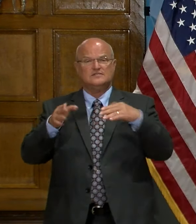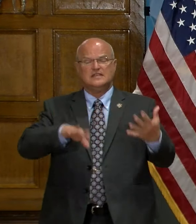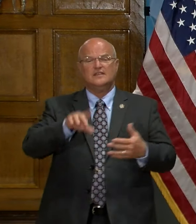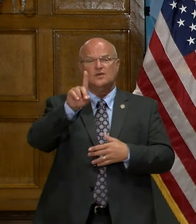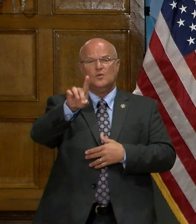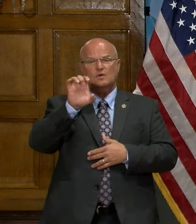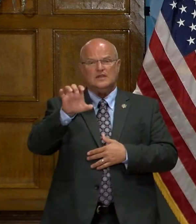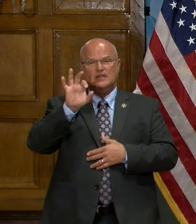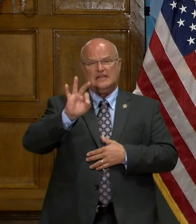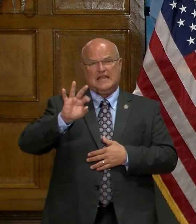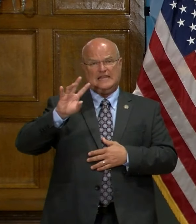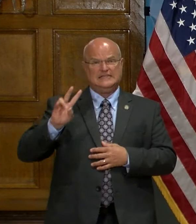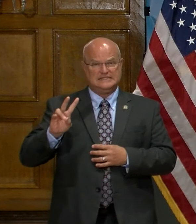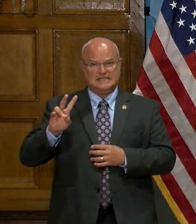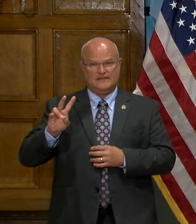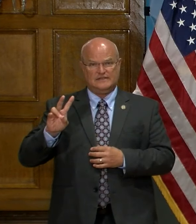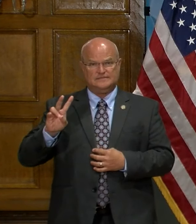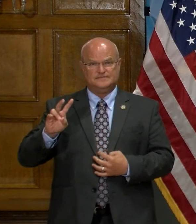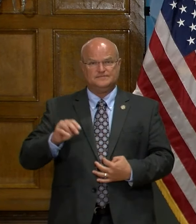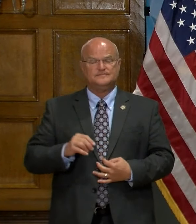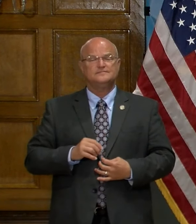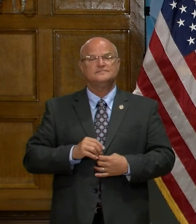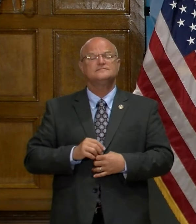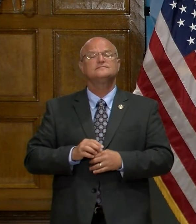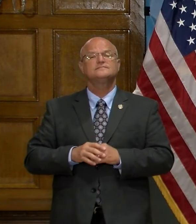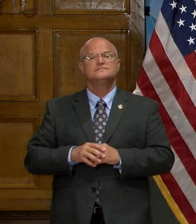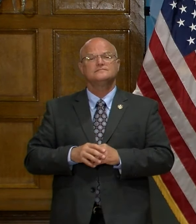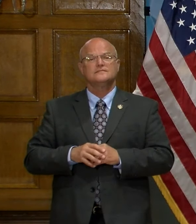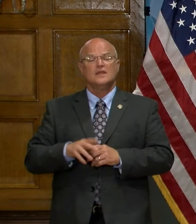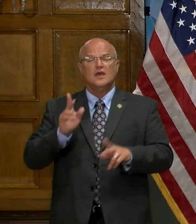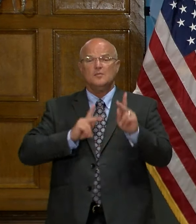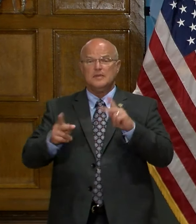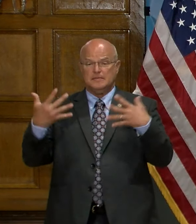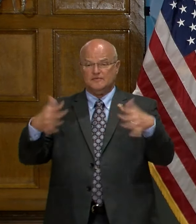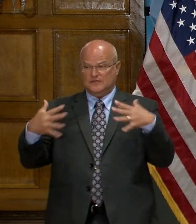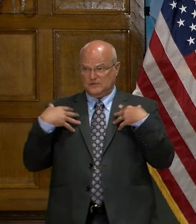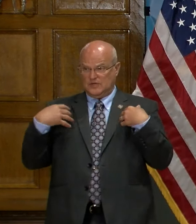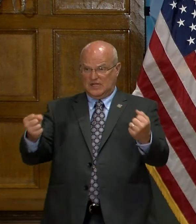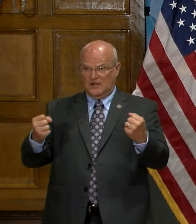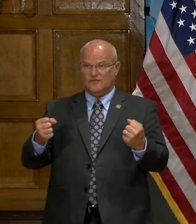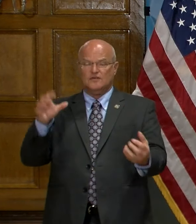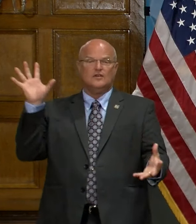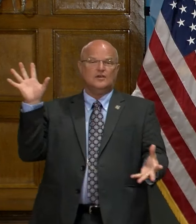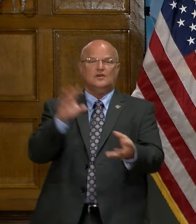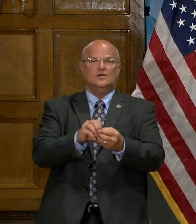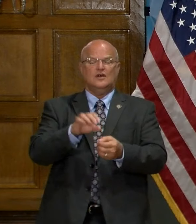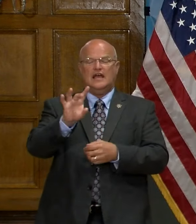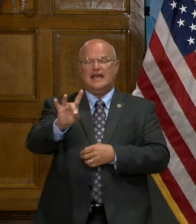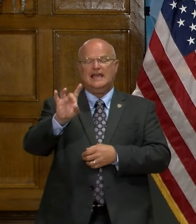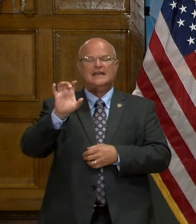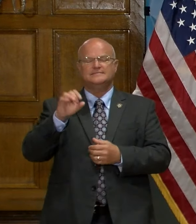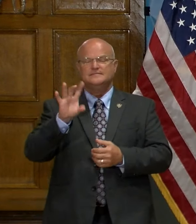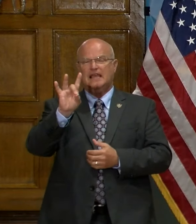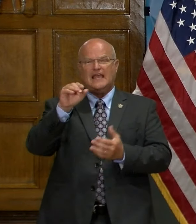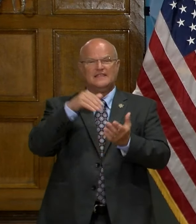to 197. For those who have recovered, we've had a total of